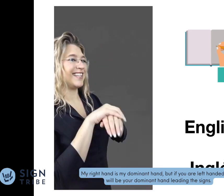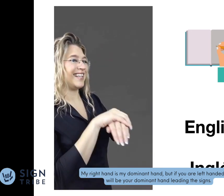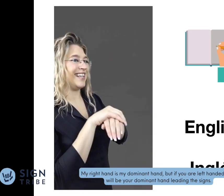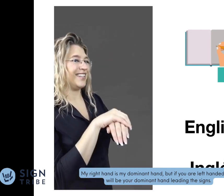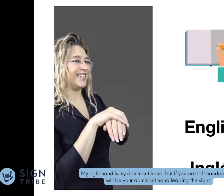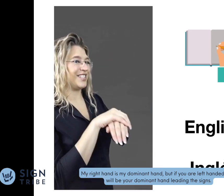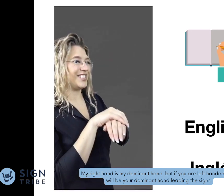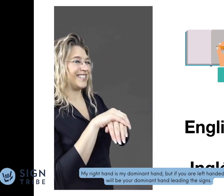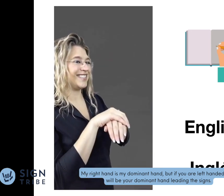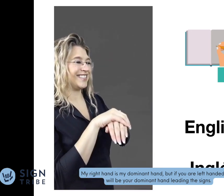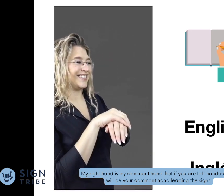English.